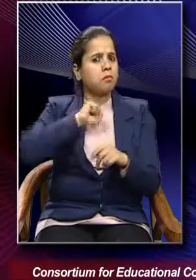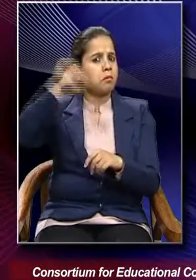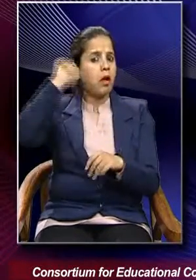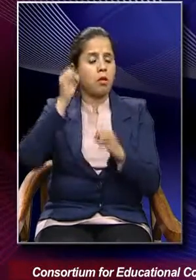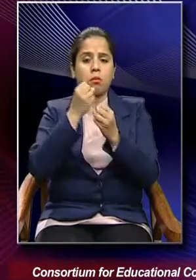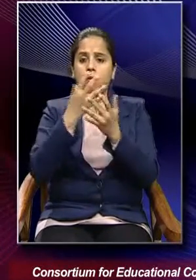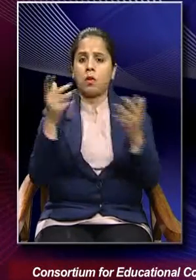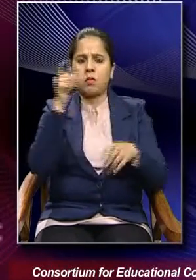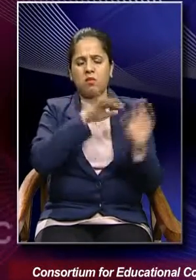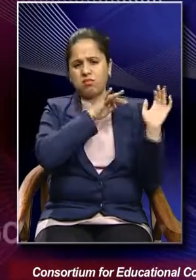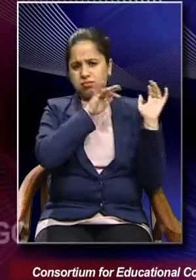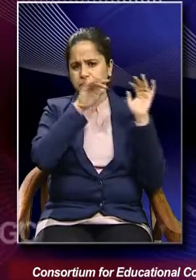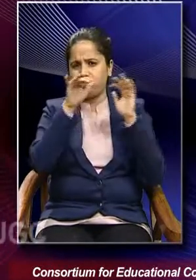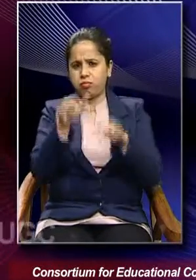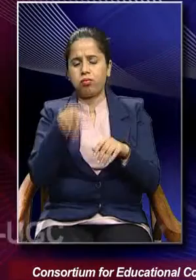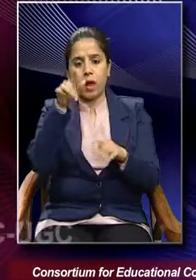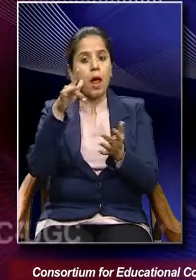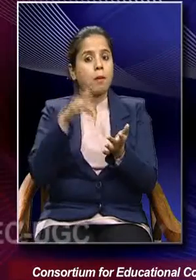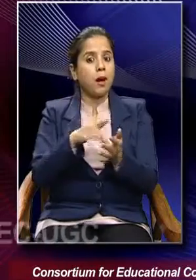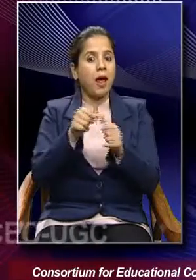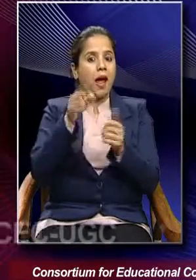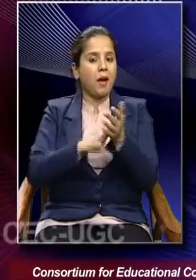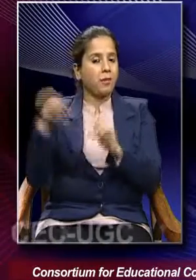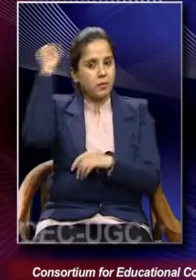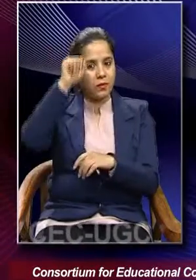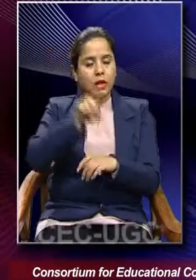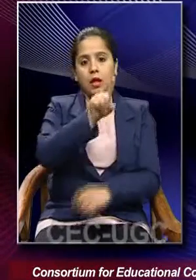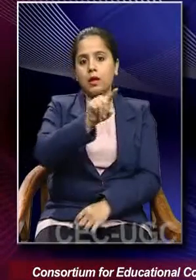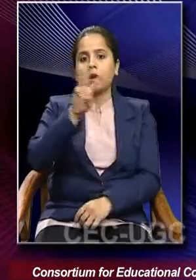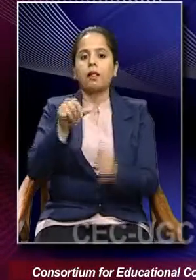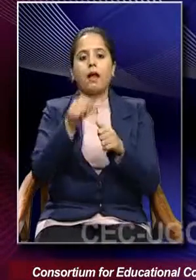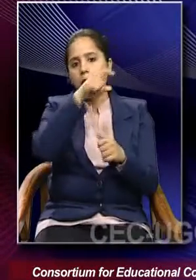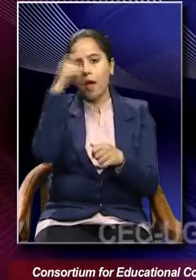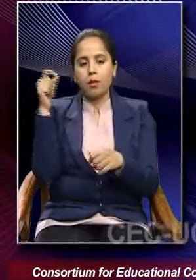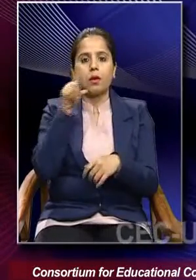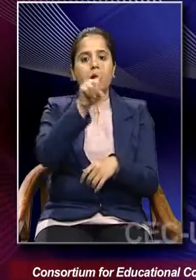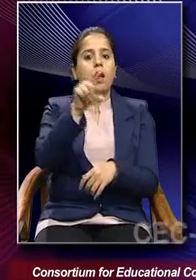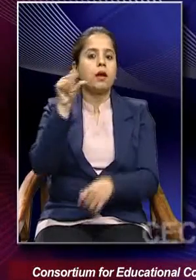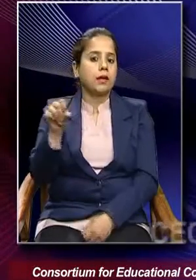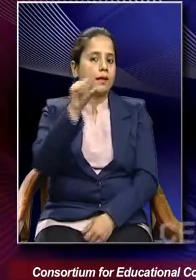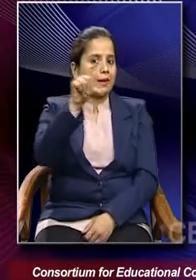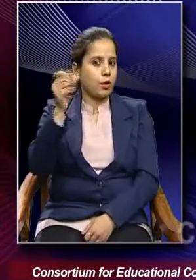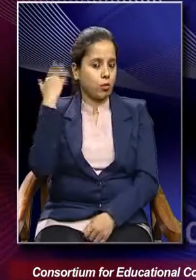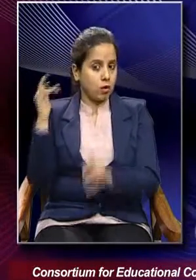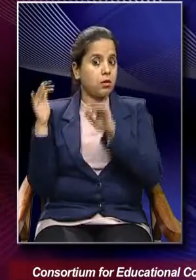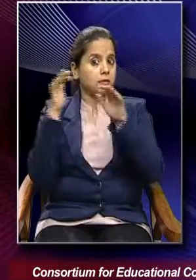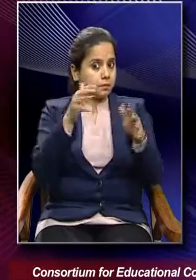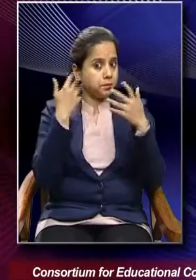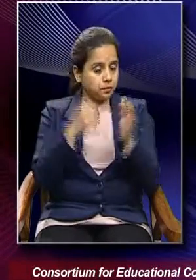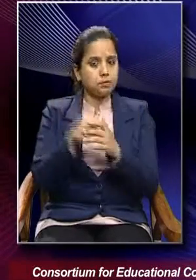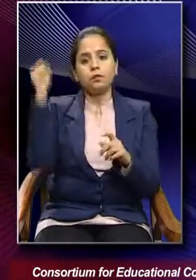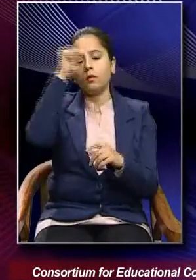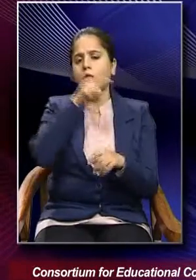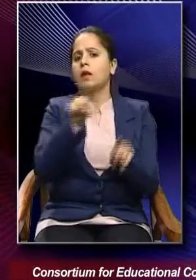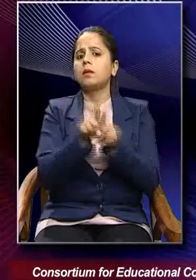protesters gathered at Jallianwala Bagh on 13th April 1919, which was also the